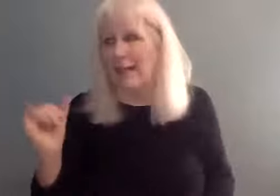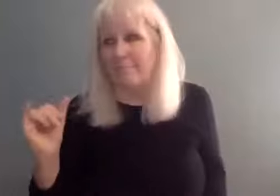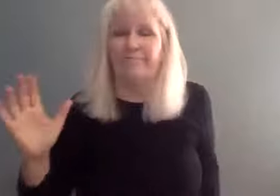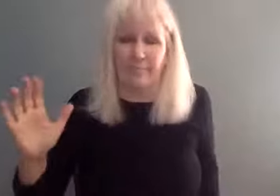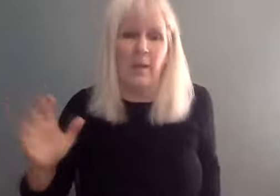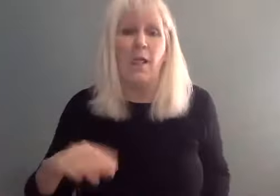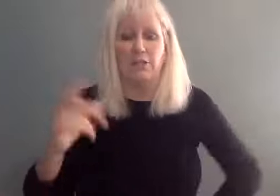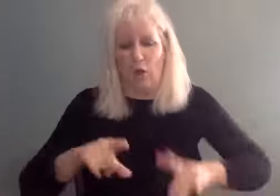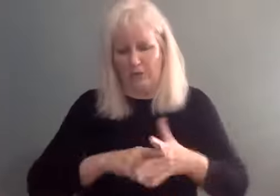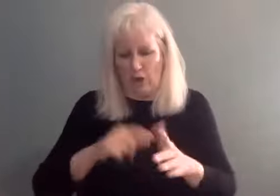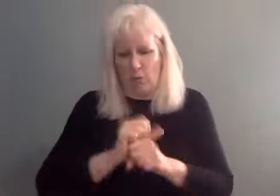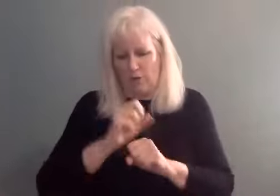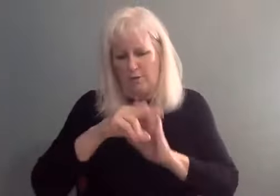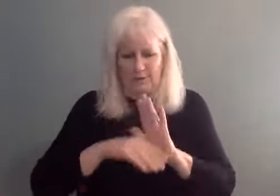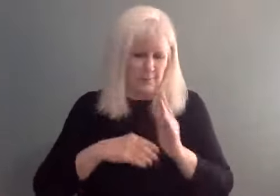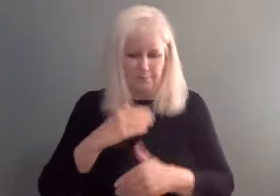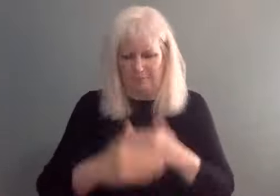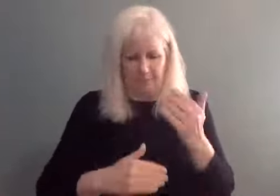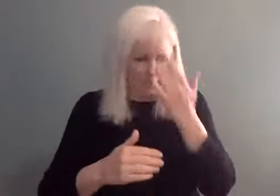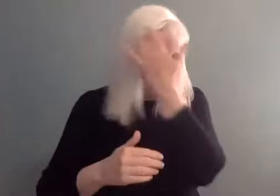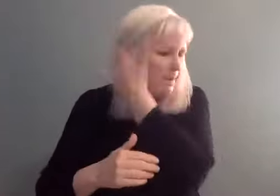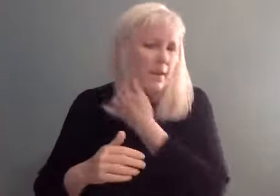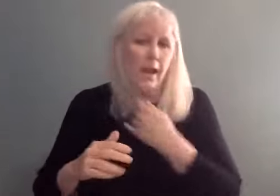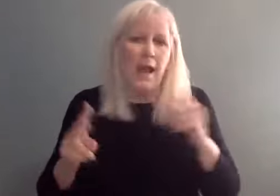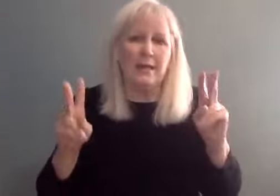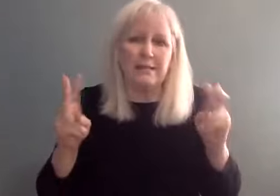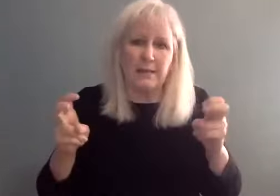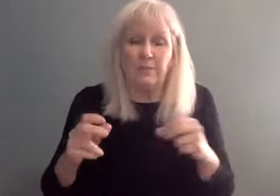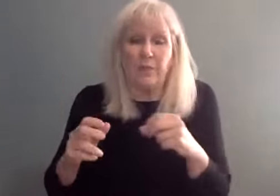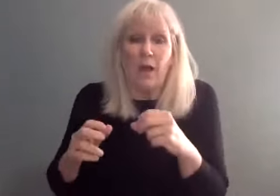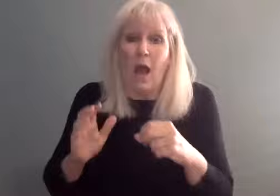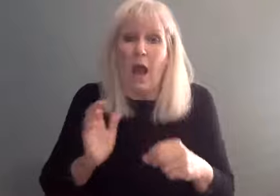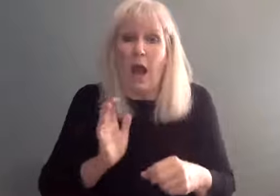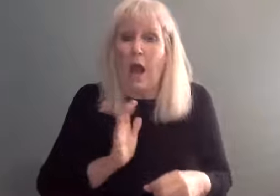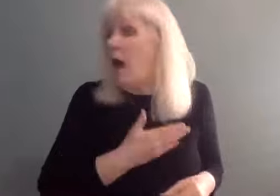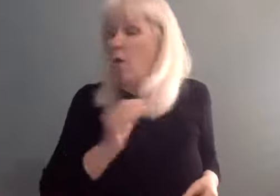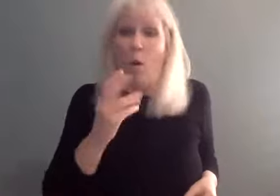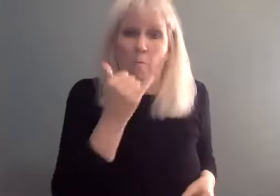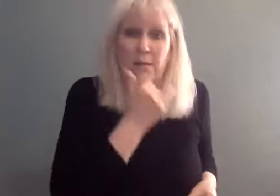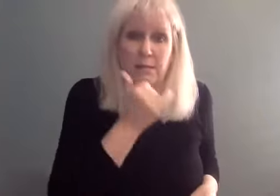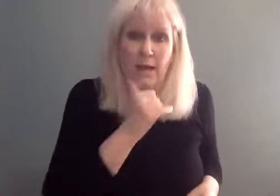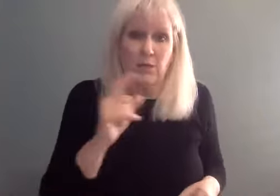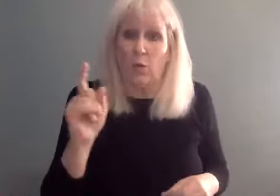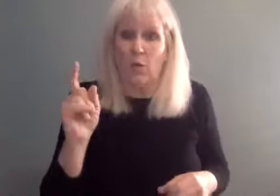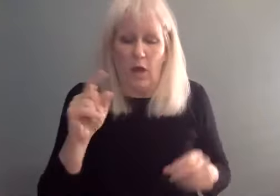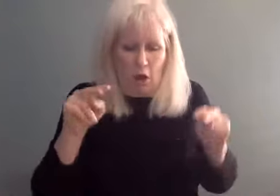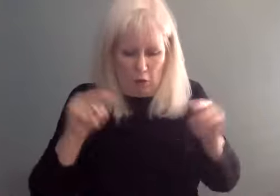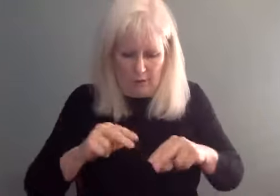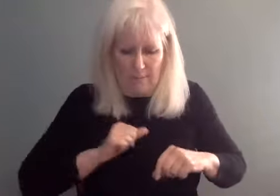and putting out of the mind our own mistakes where we had been selfish, dishonest, self-seeking, and frightened. Oh my